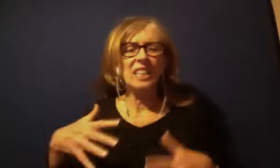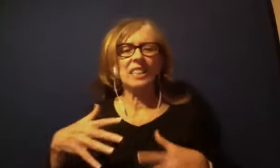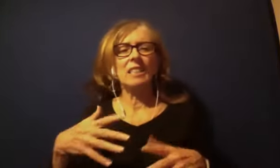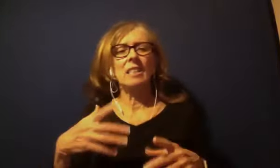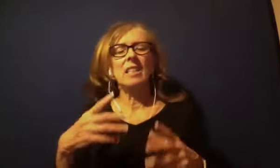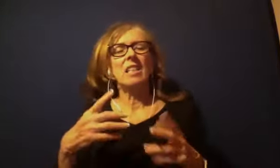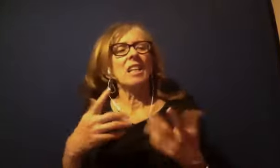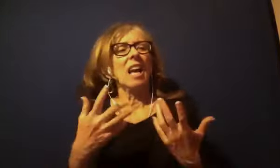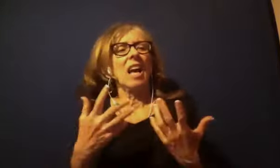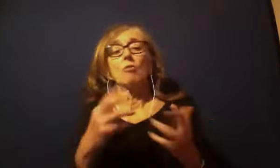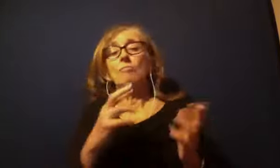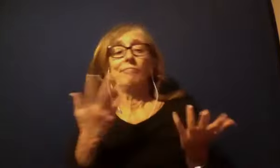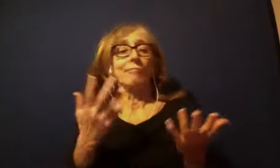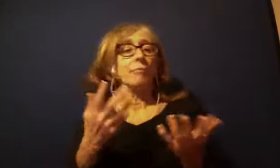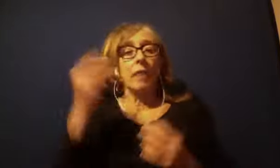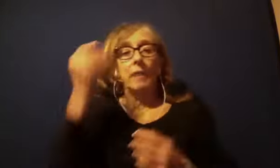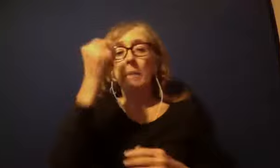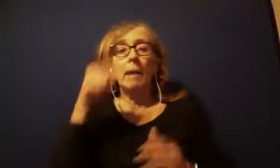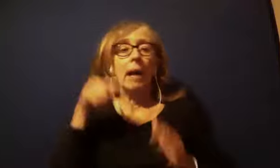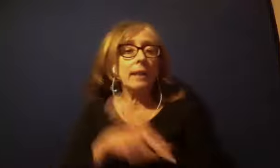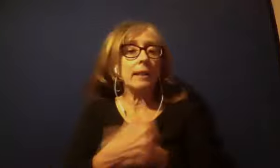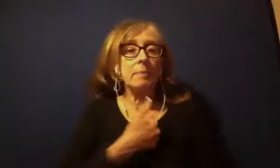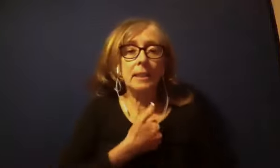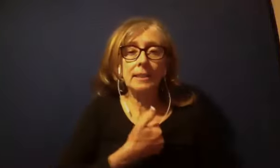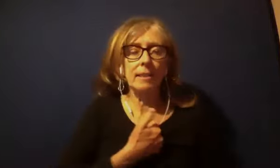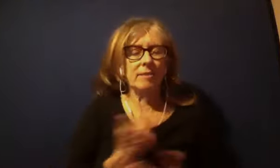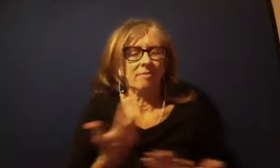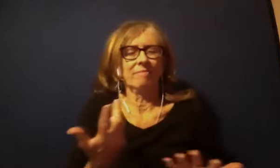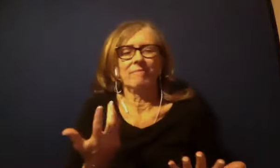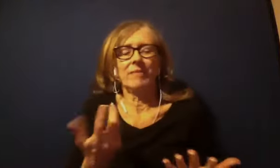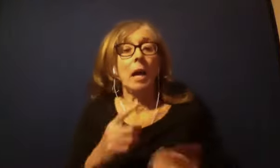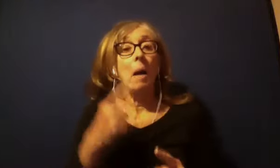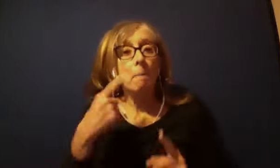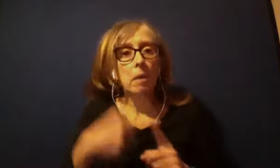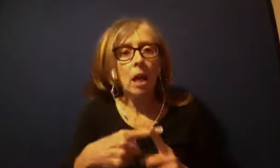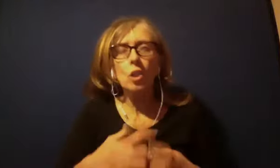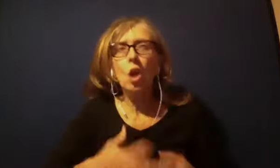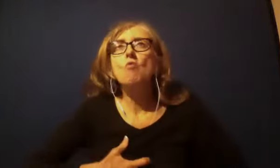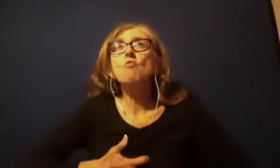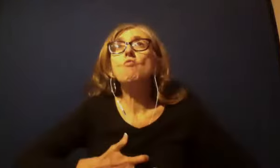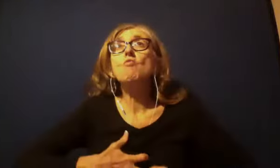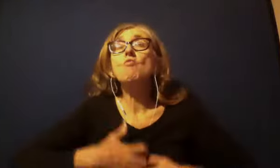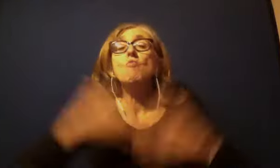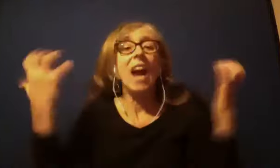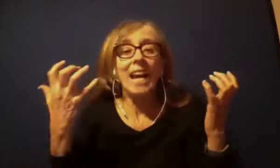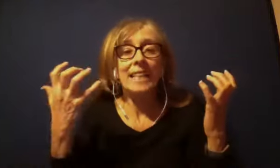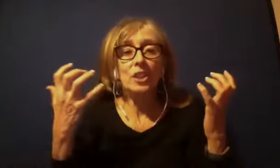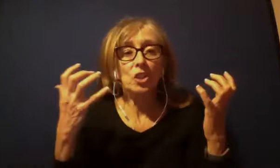wasn't coping and managing at all. And insane rage. Yeah, absolutely insane rage. And,